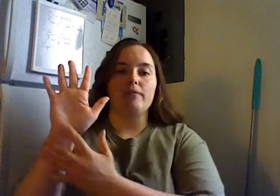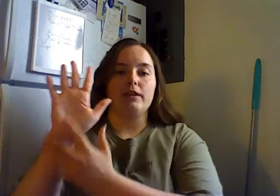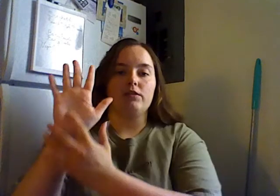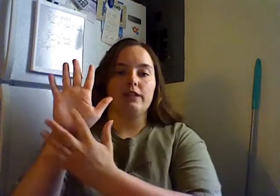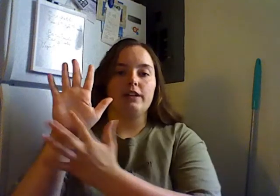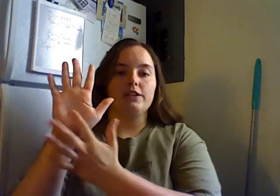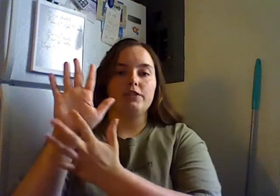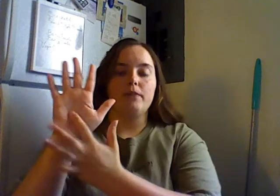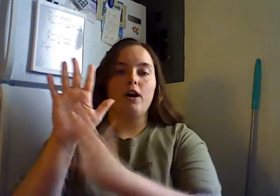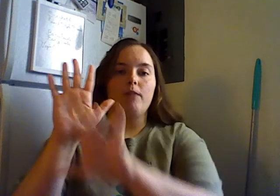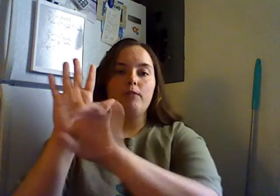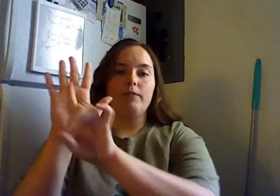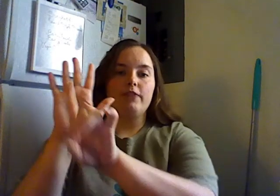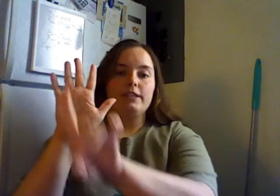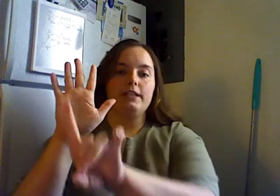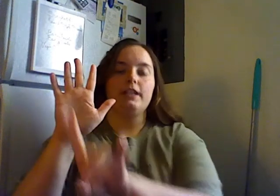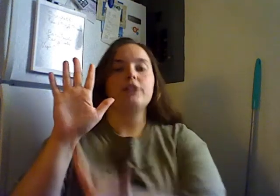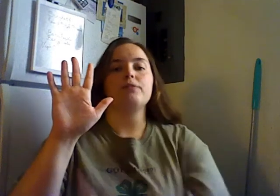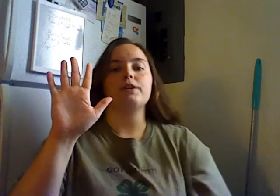alphabetical letters, your palm will be facing the other person.